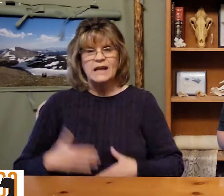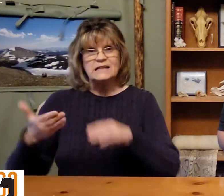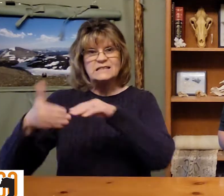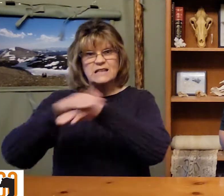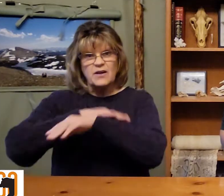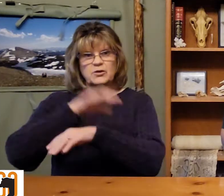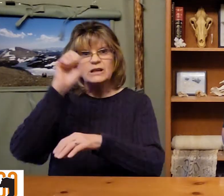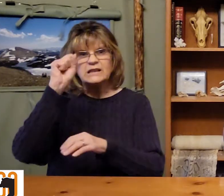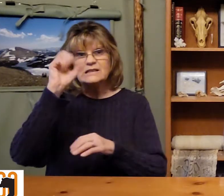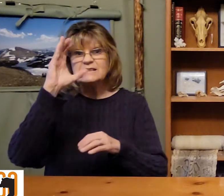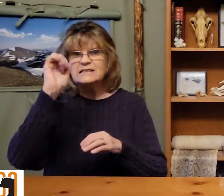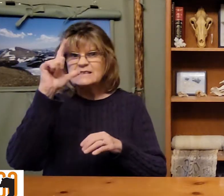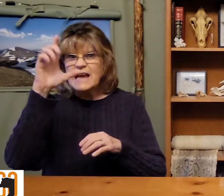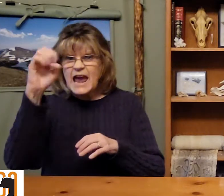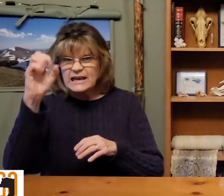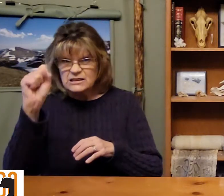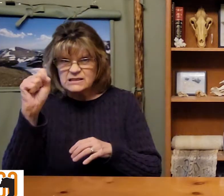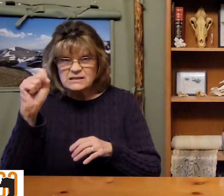scales.